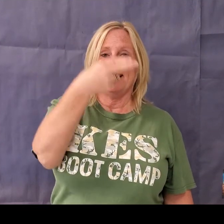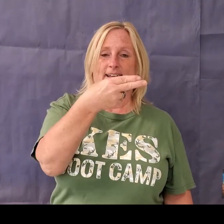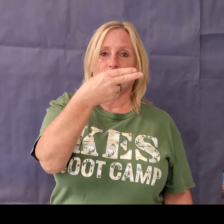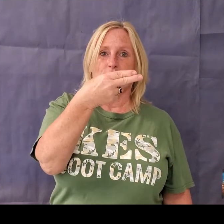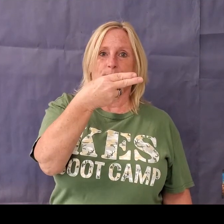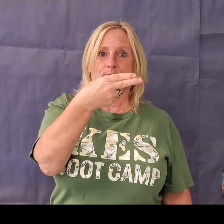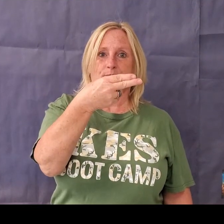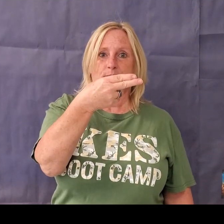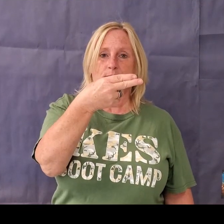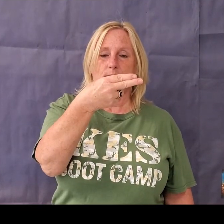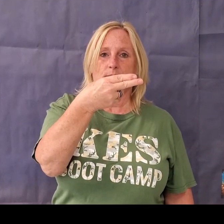H.